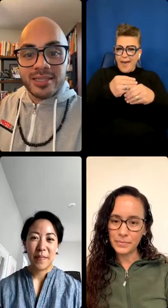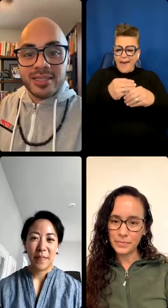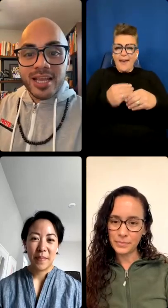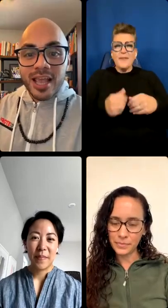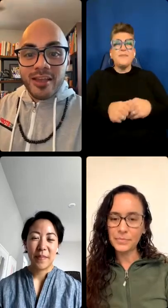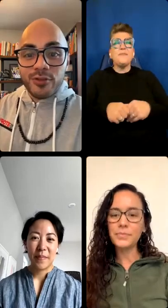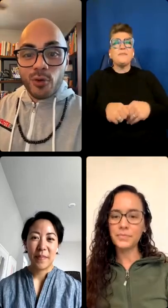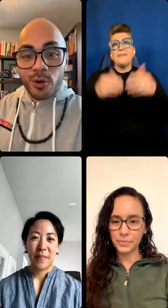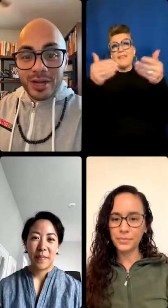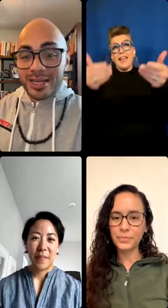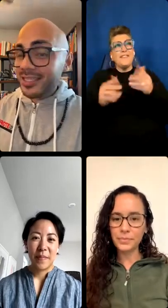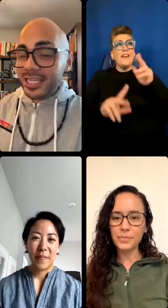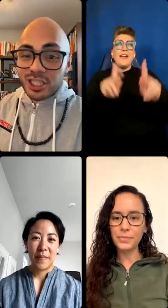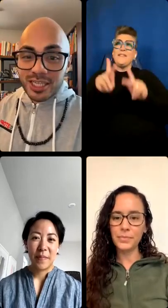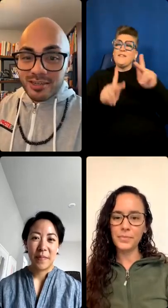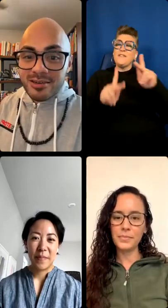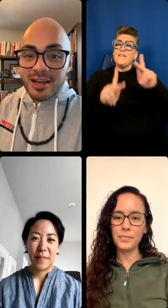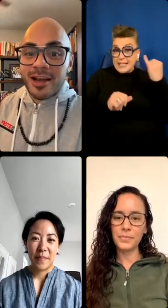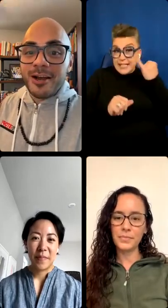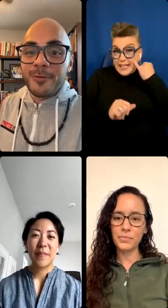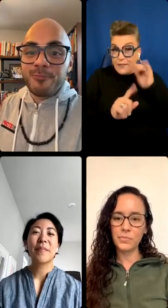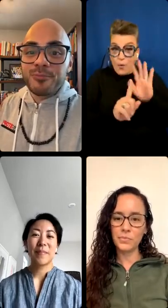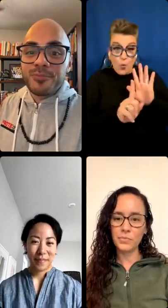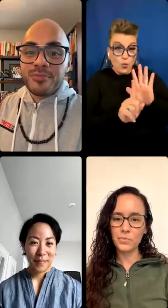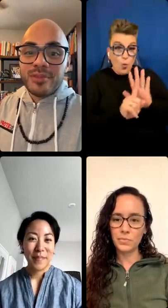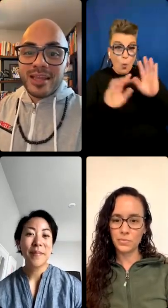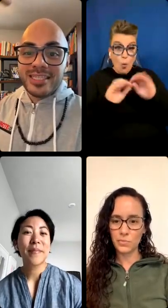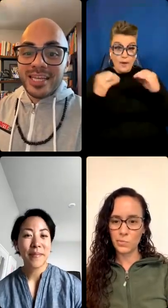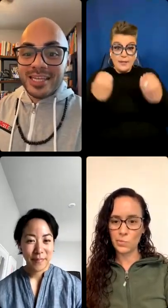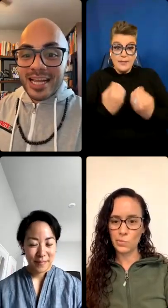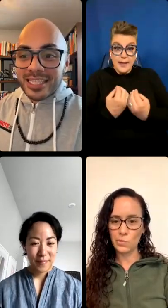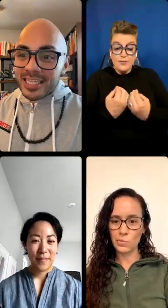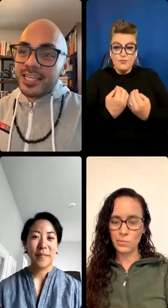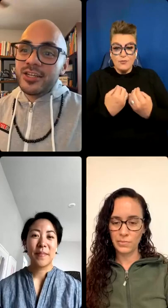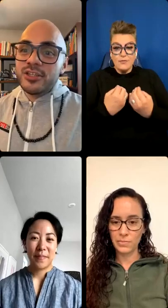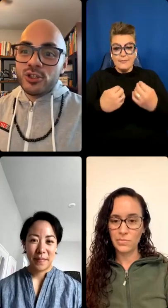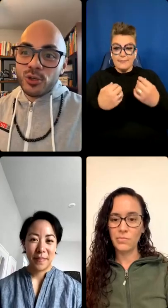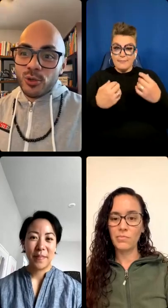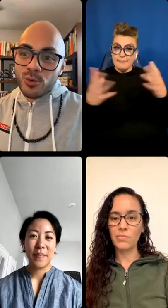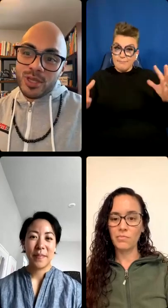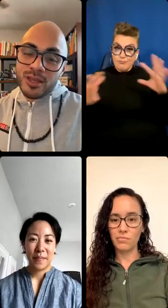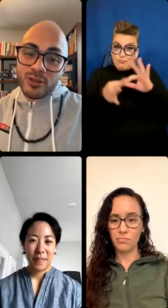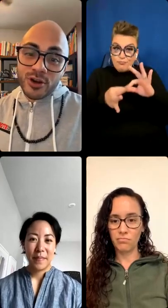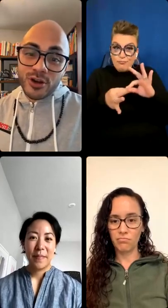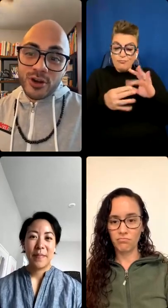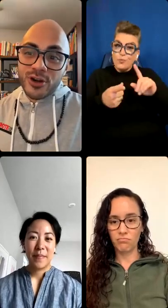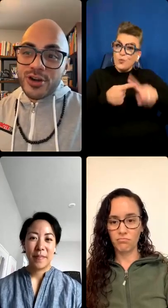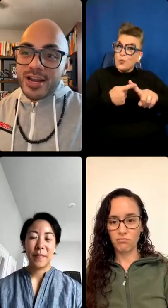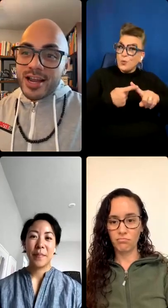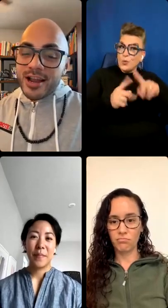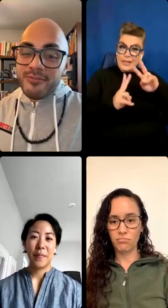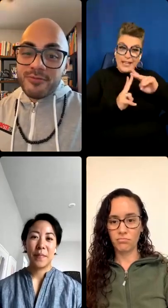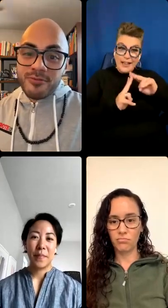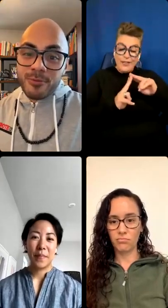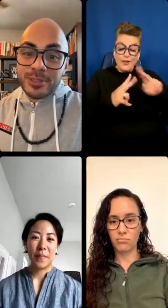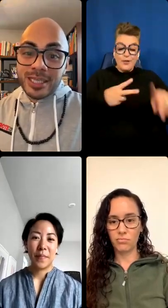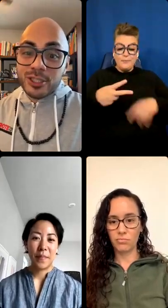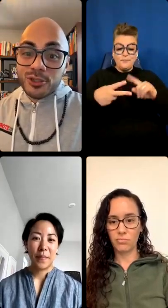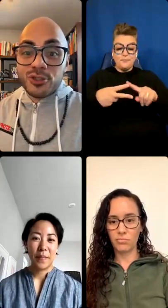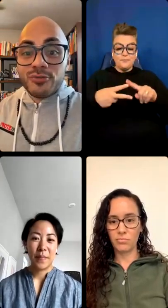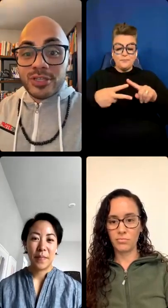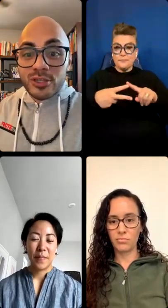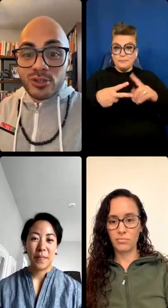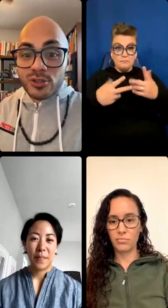invite is, if your organization is connected to either